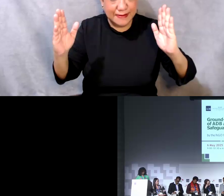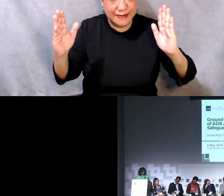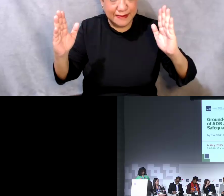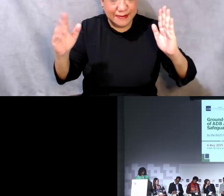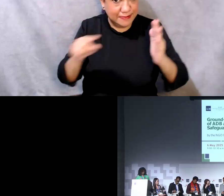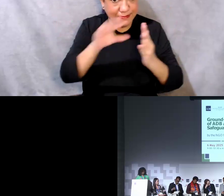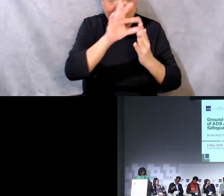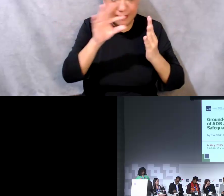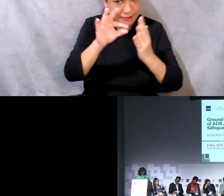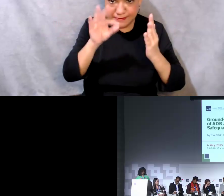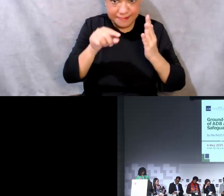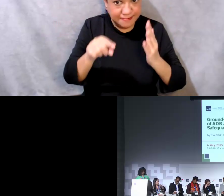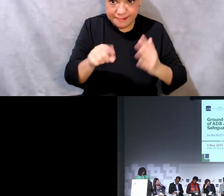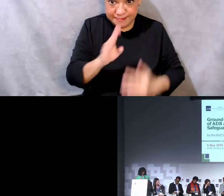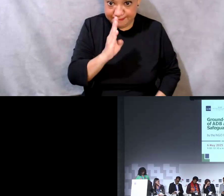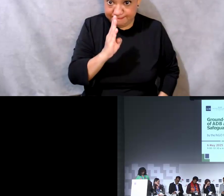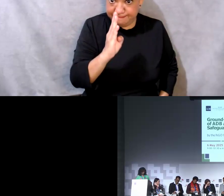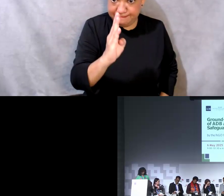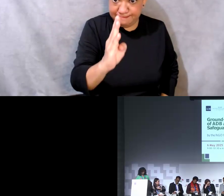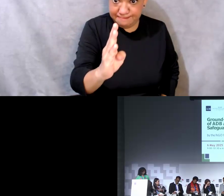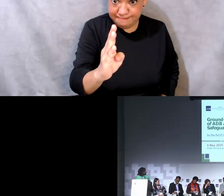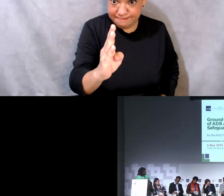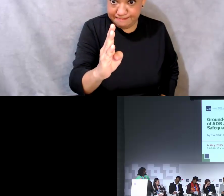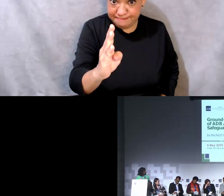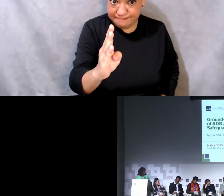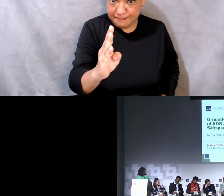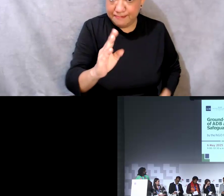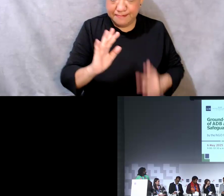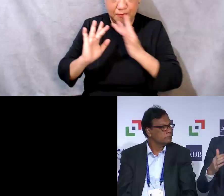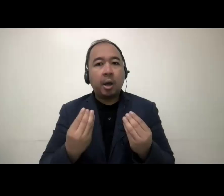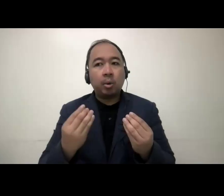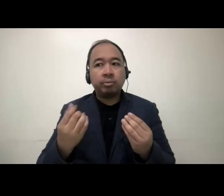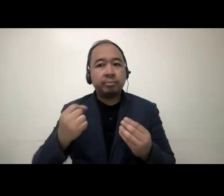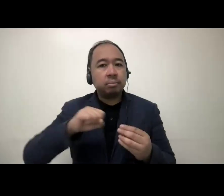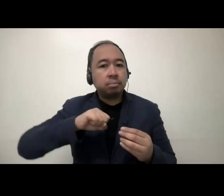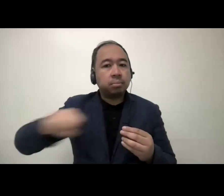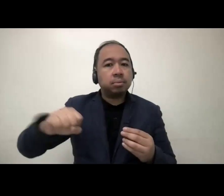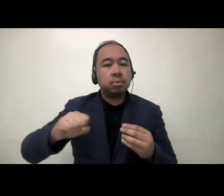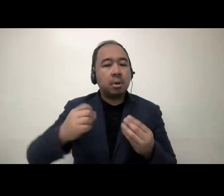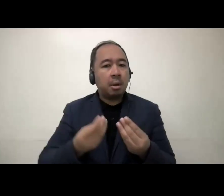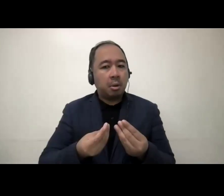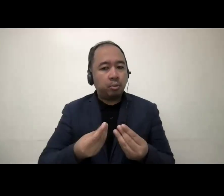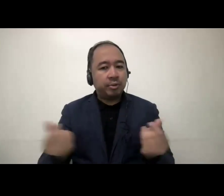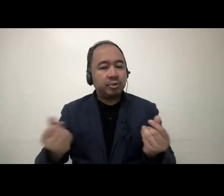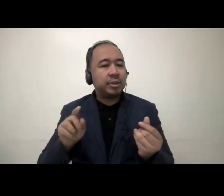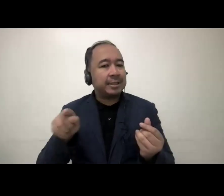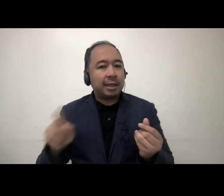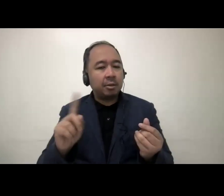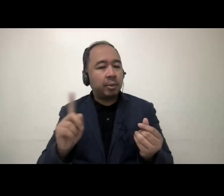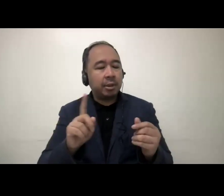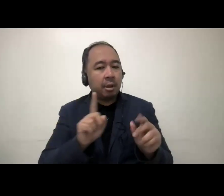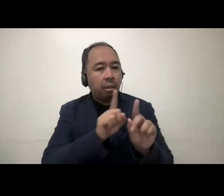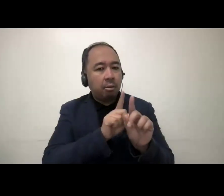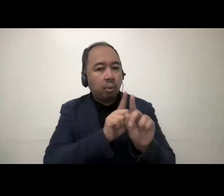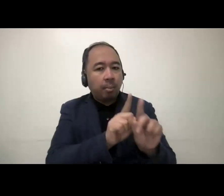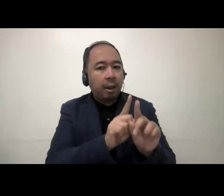into accountability mechanism review or dispute resolution? A compliance review. And